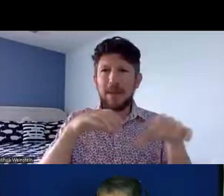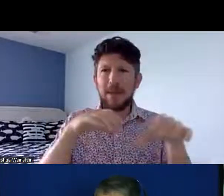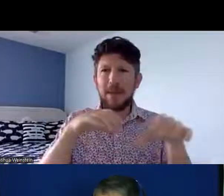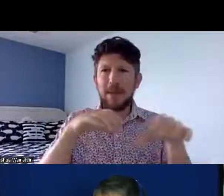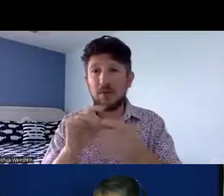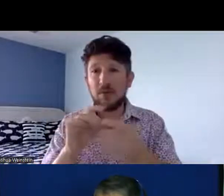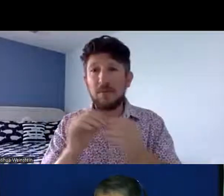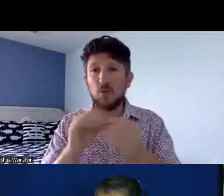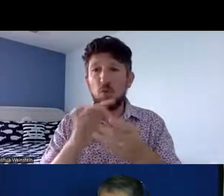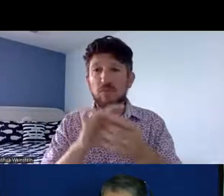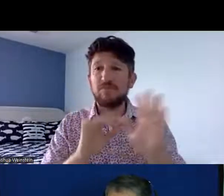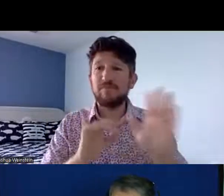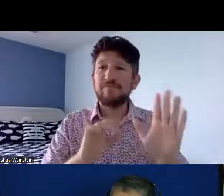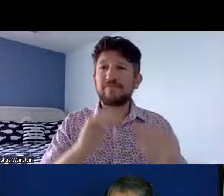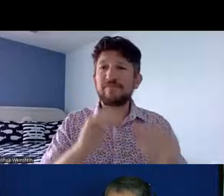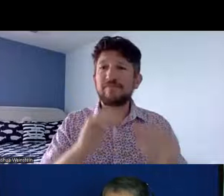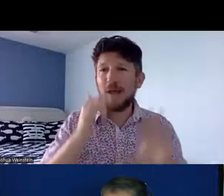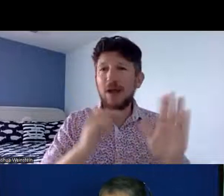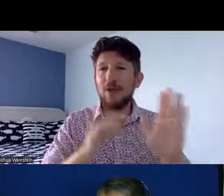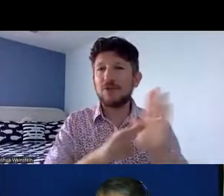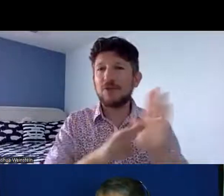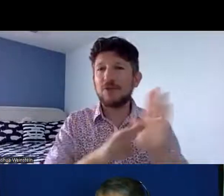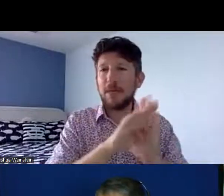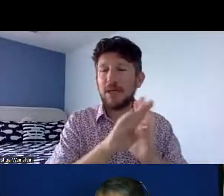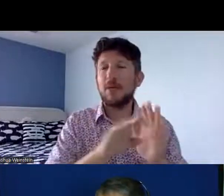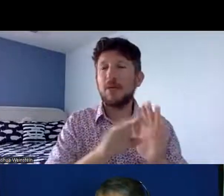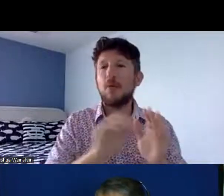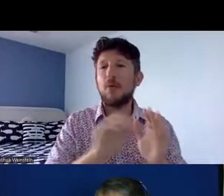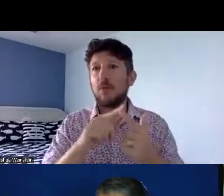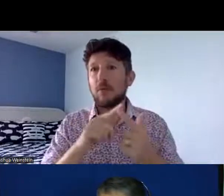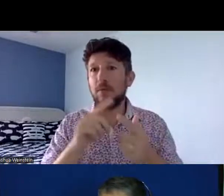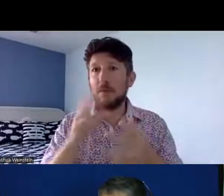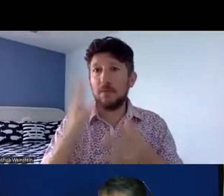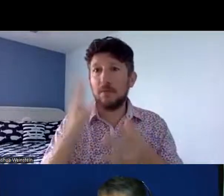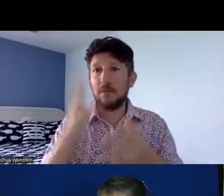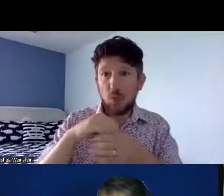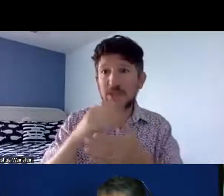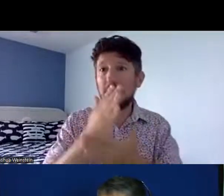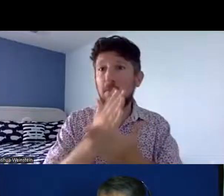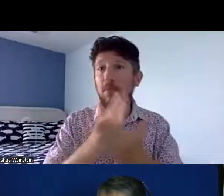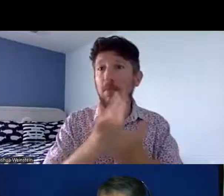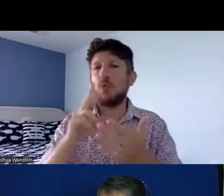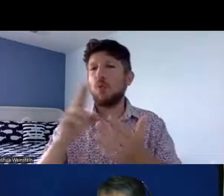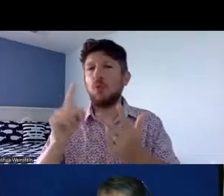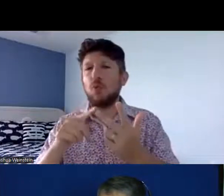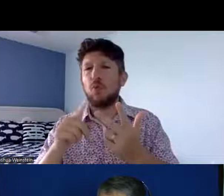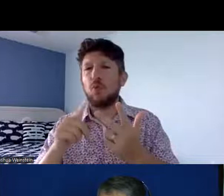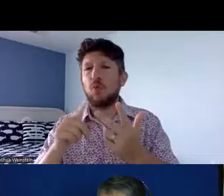and which part of that autism is related to the behavior of the student and their development.